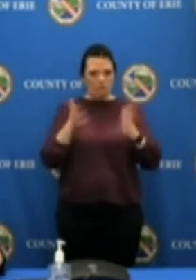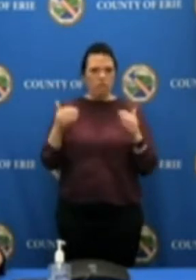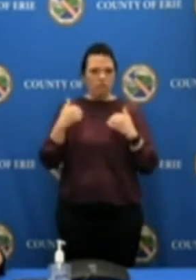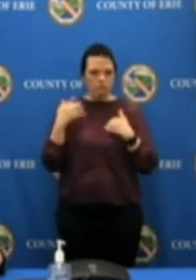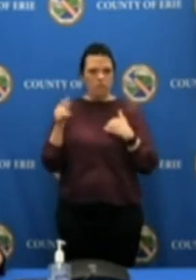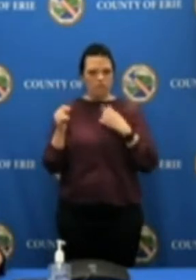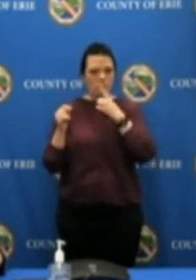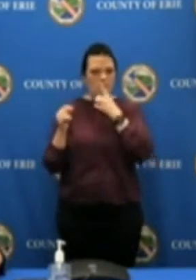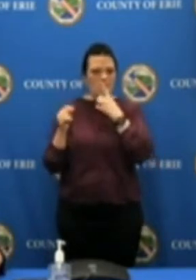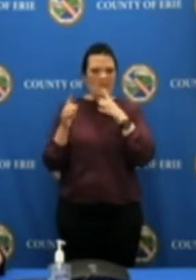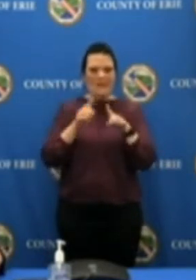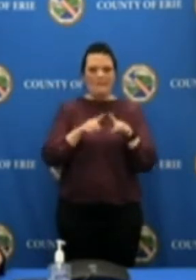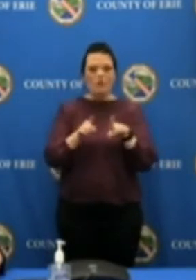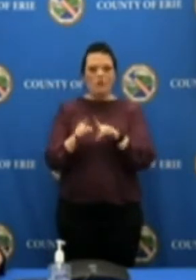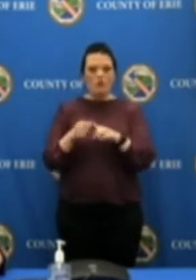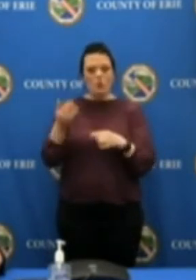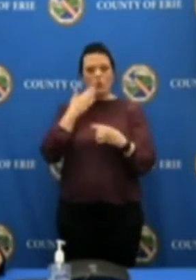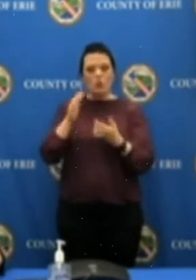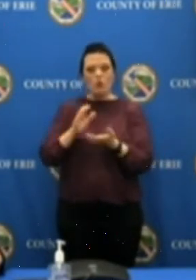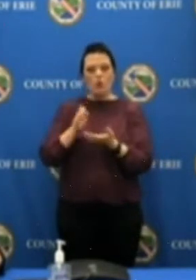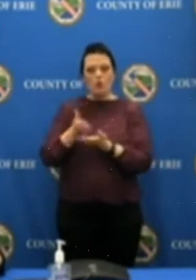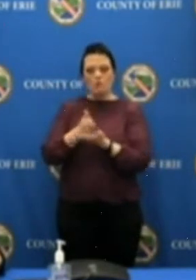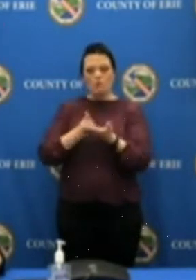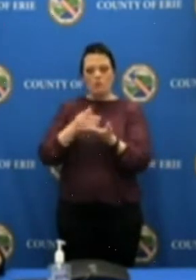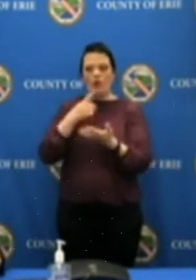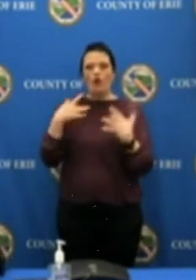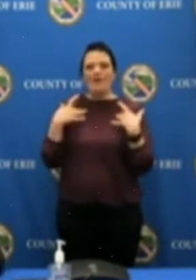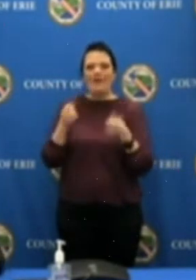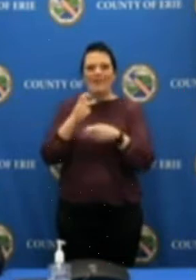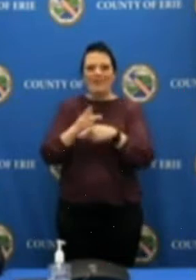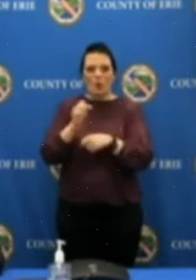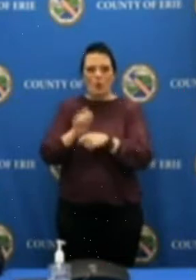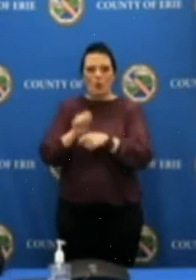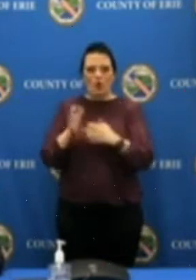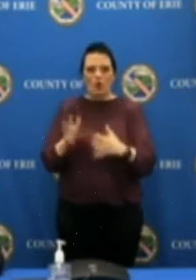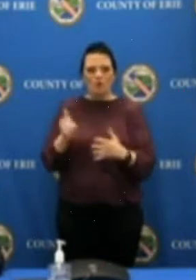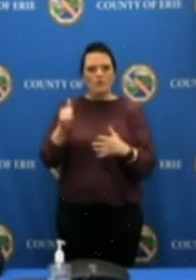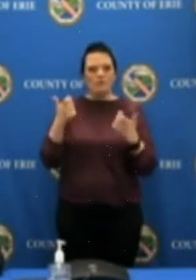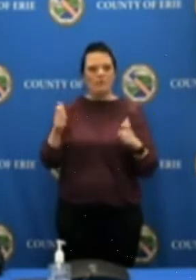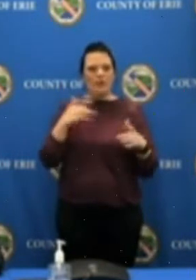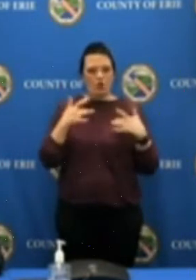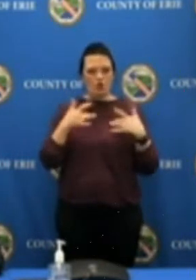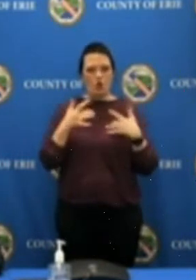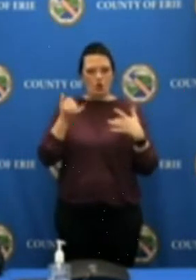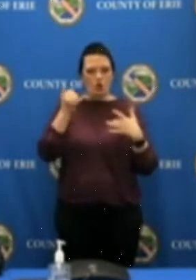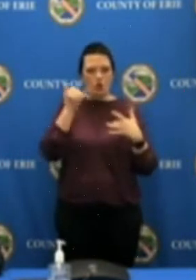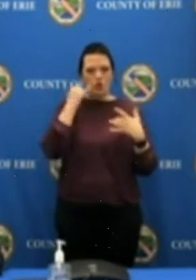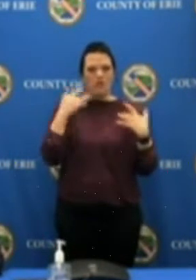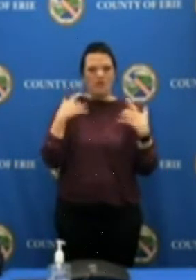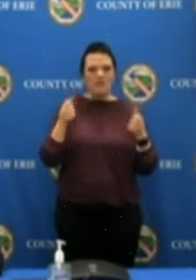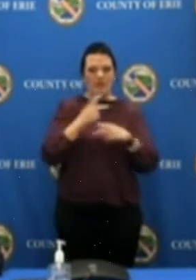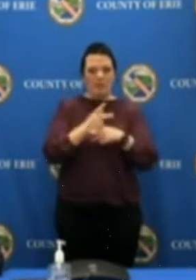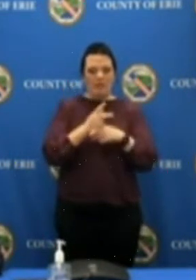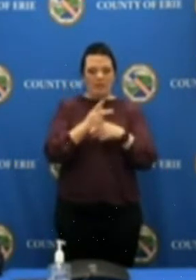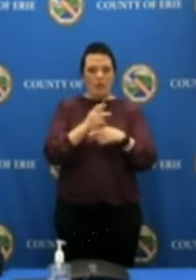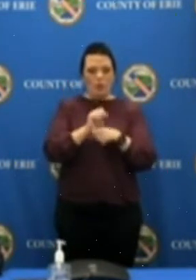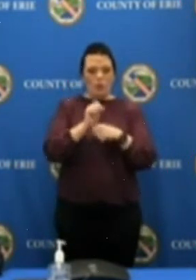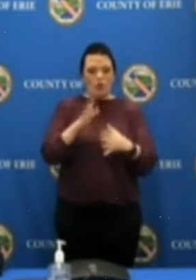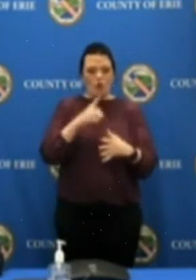who live in the area. Also, a good portion of those appear to be healthcare workers. That's a big concern of ours, are healthcare workers who are contracting that